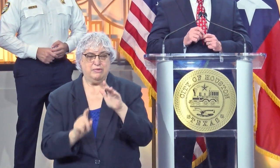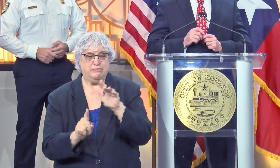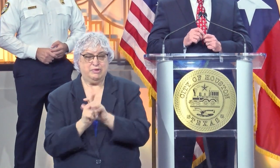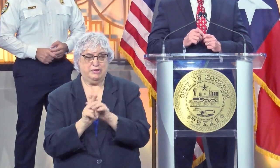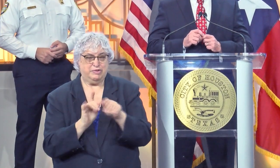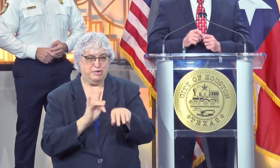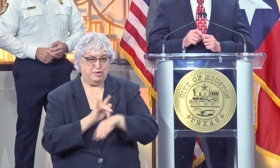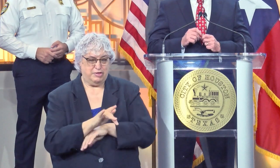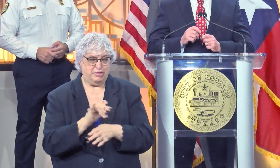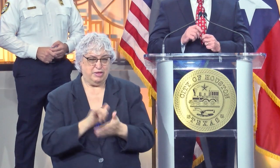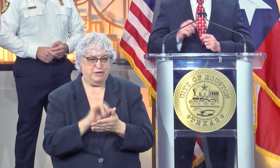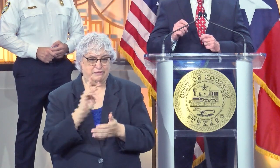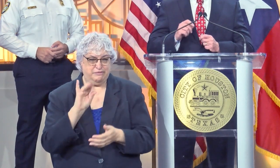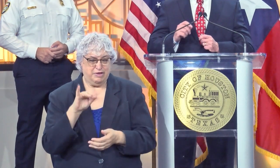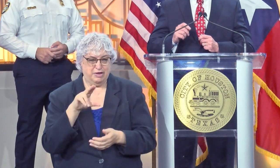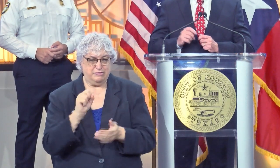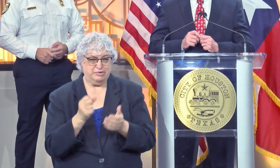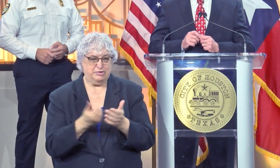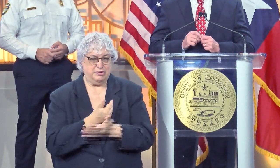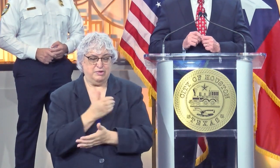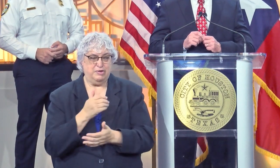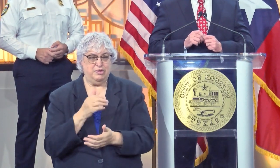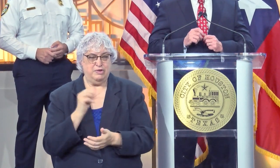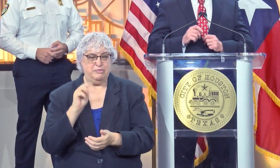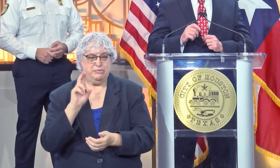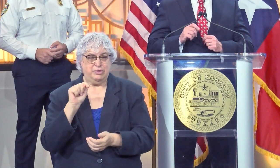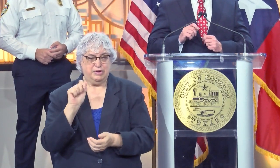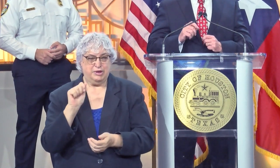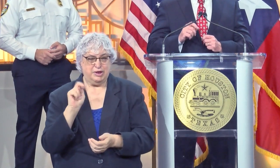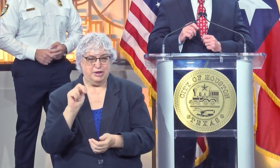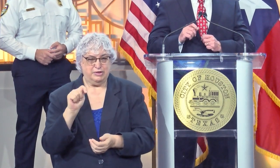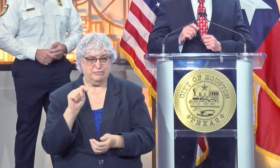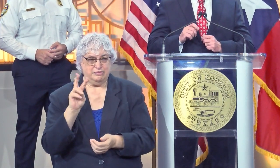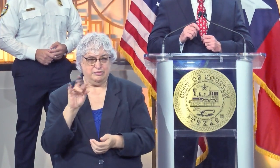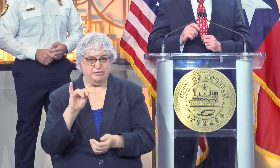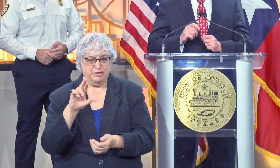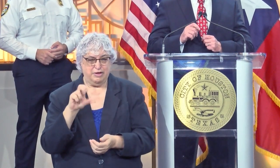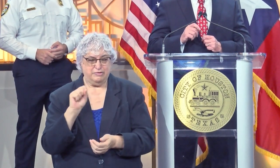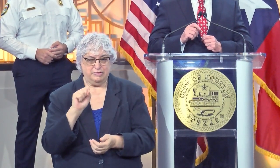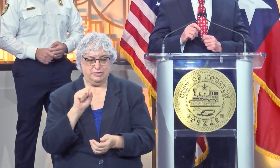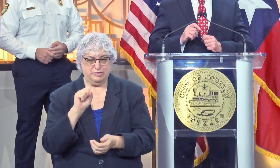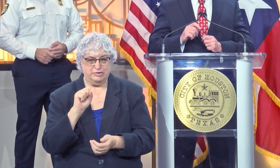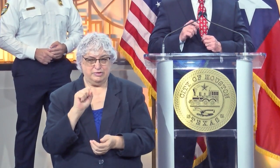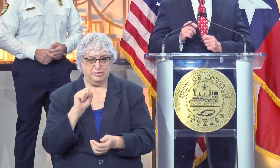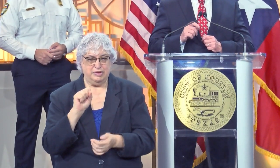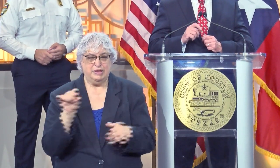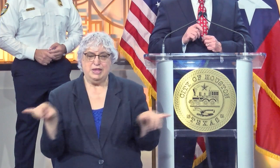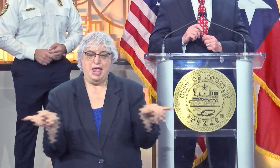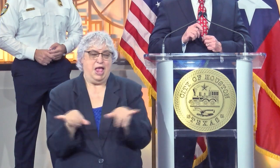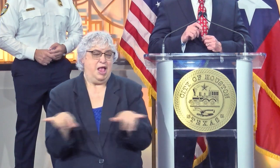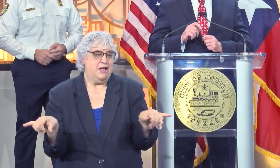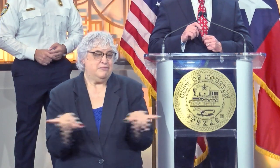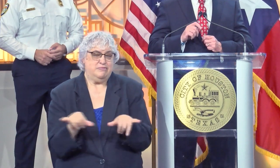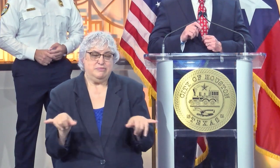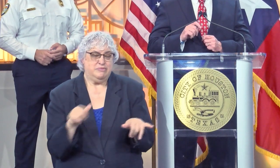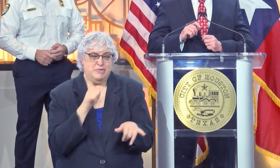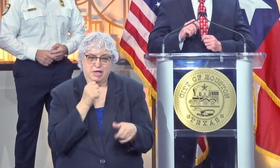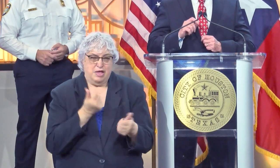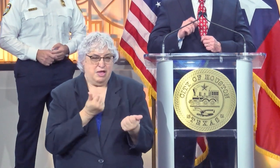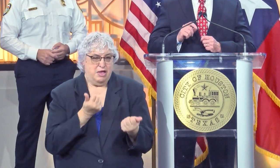early on that the virus, the new mutant virus, does not appear to be any more lethal. It doesn't cause any